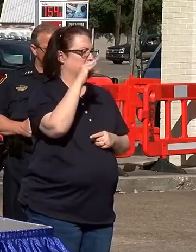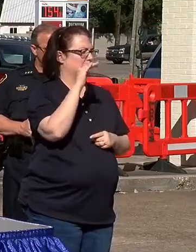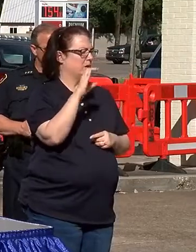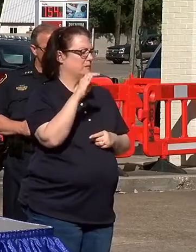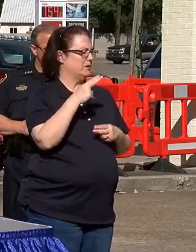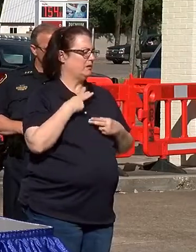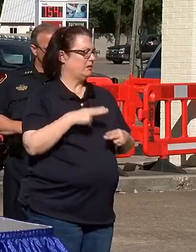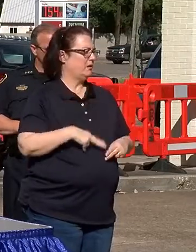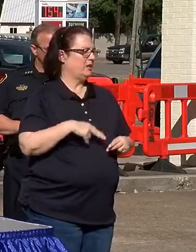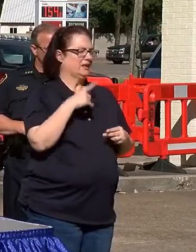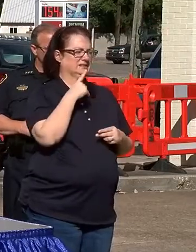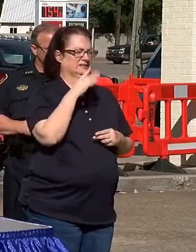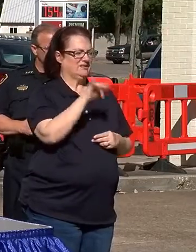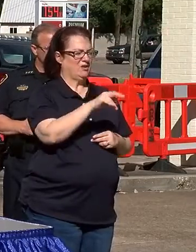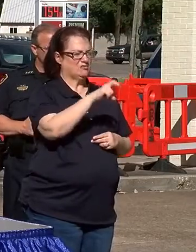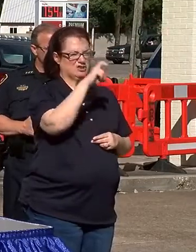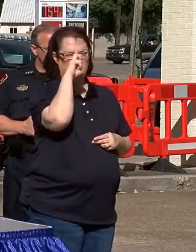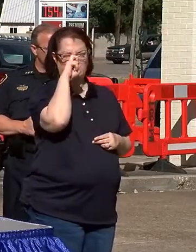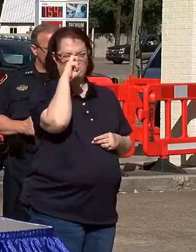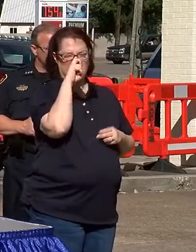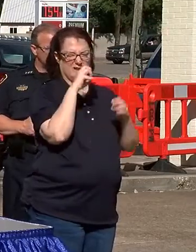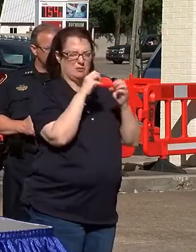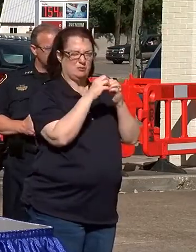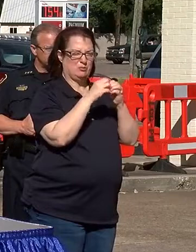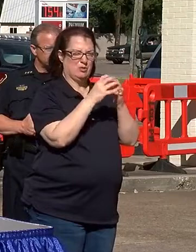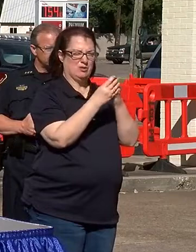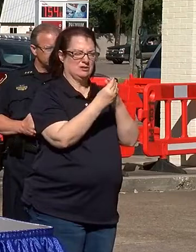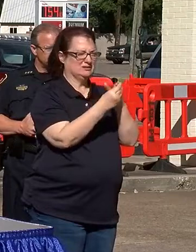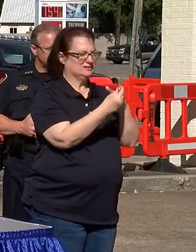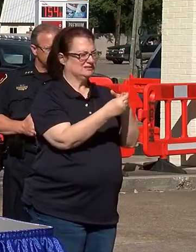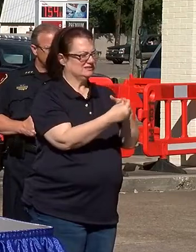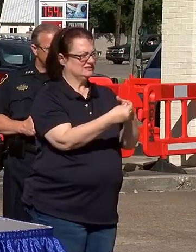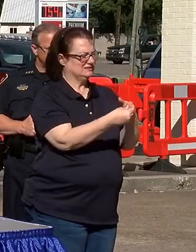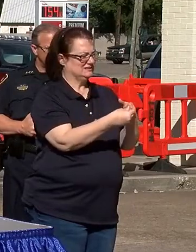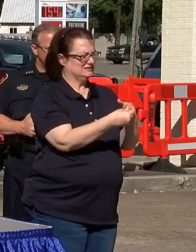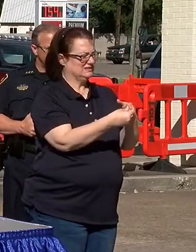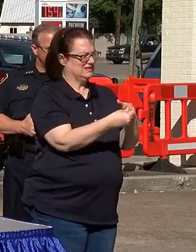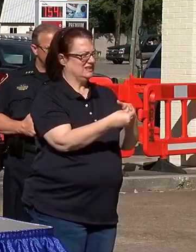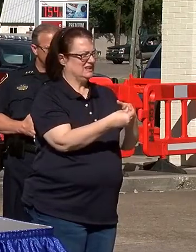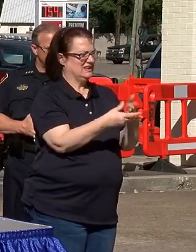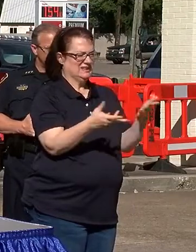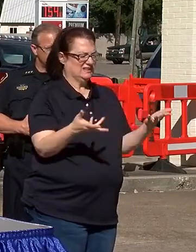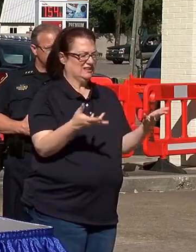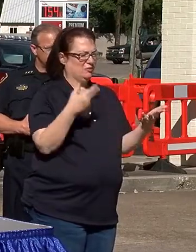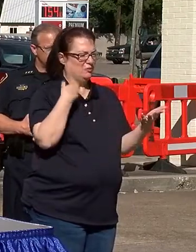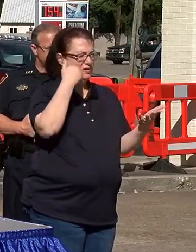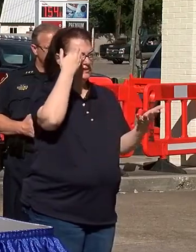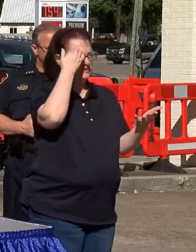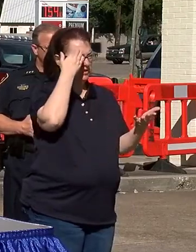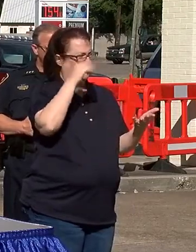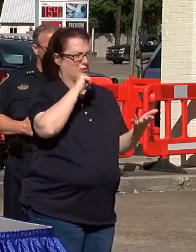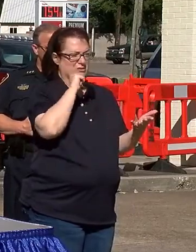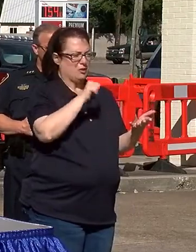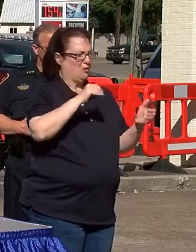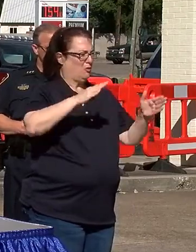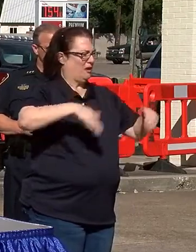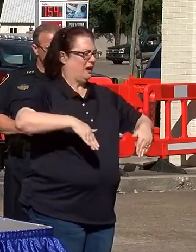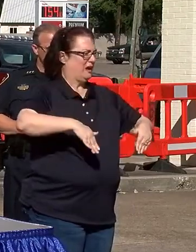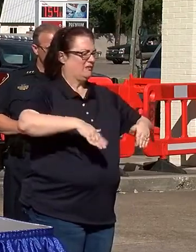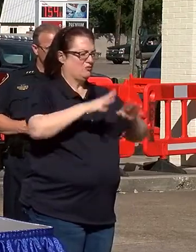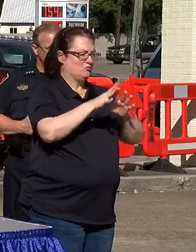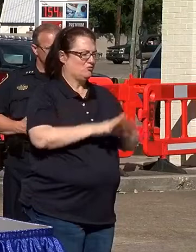restrictions is safer to do once we have widespread testing. And we've acknowledged that we have not yet reached that point